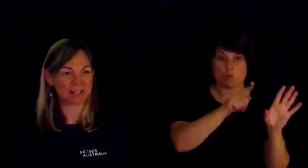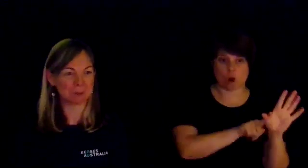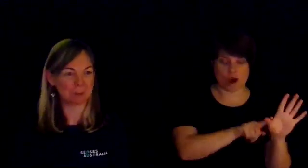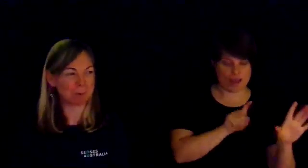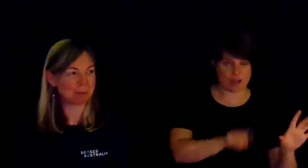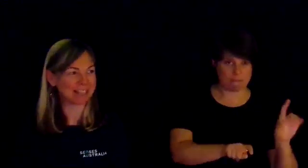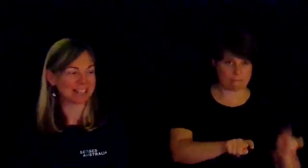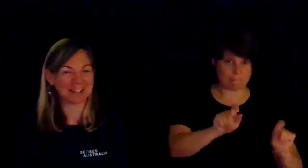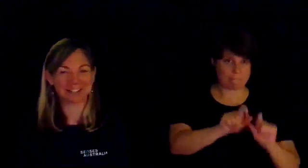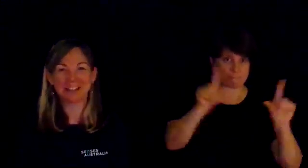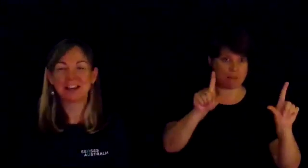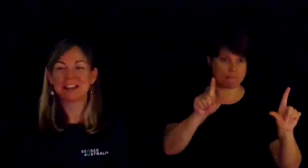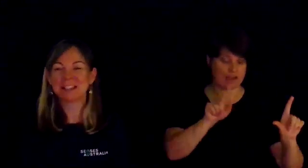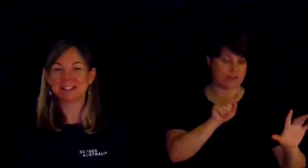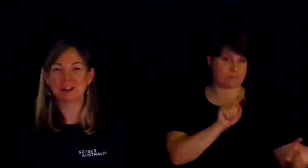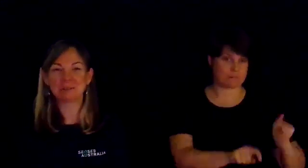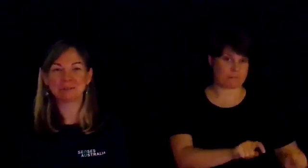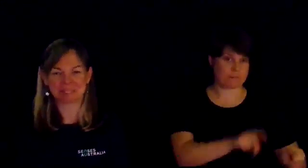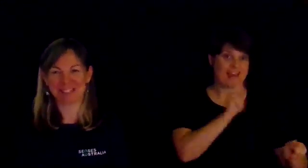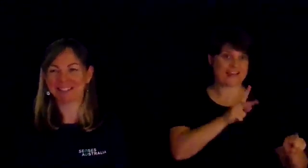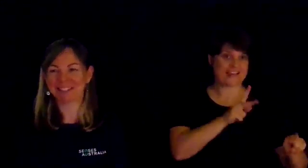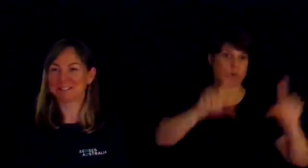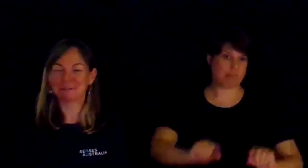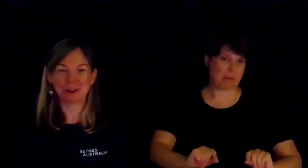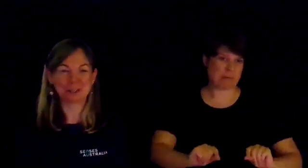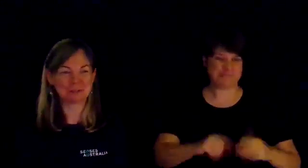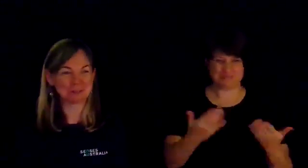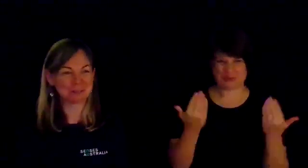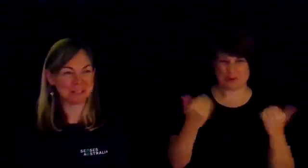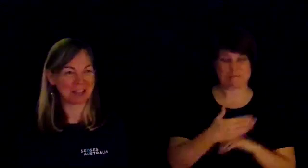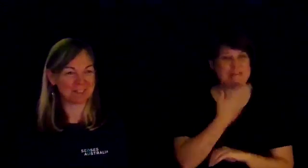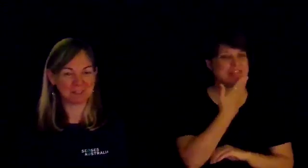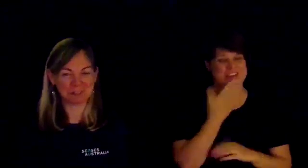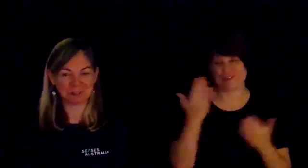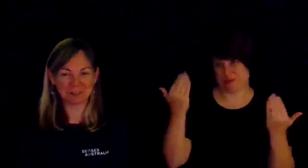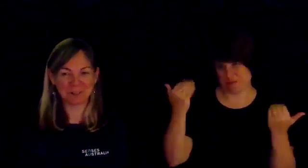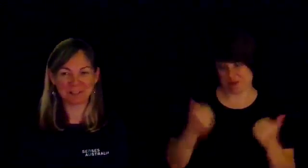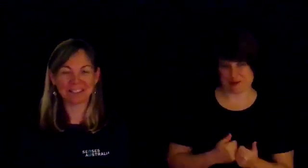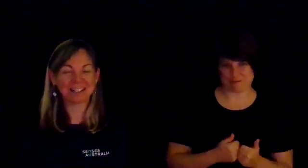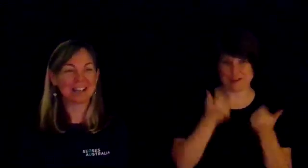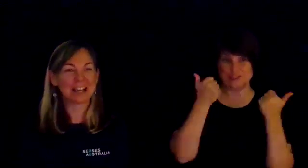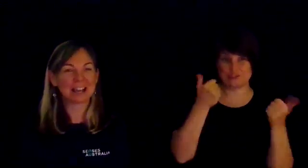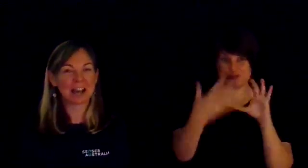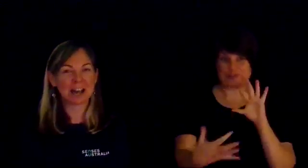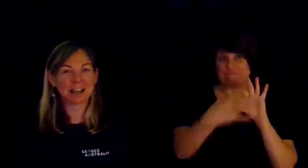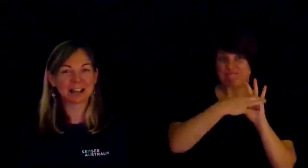Alt-Y again and it will pop back down. Thank you. So you're welcome. It's good to have you